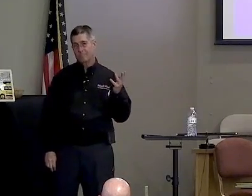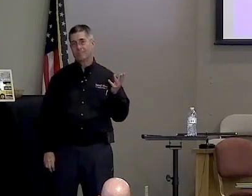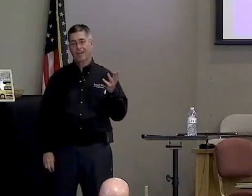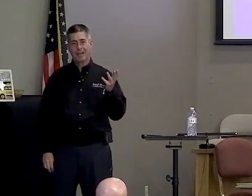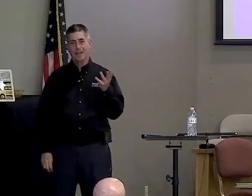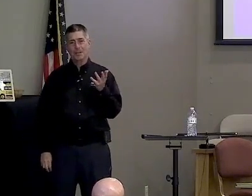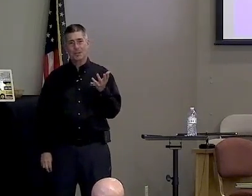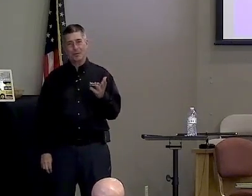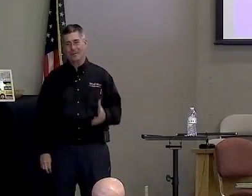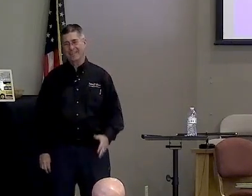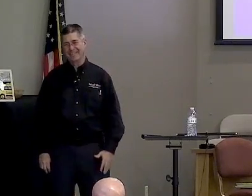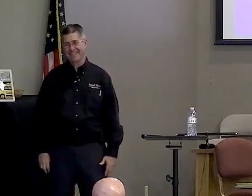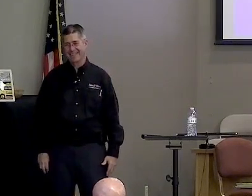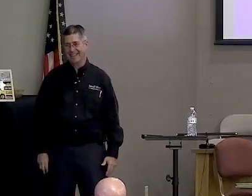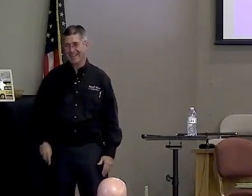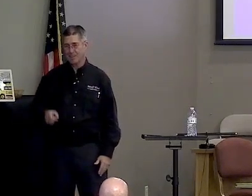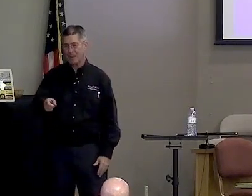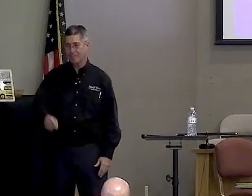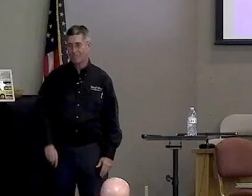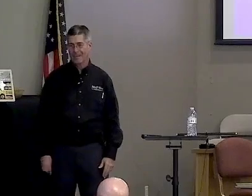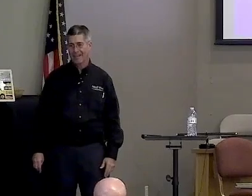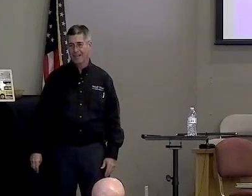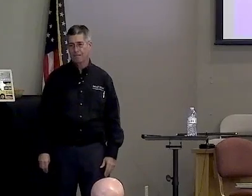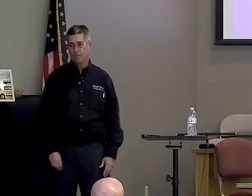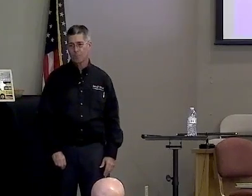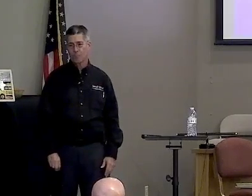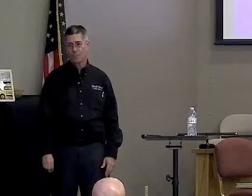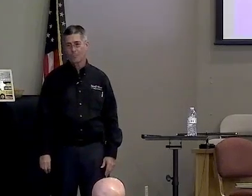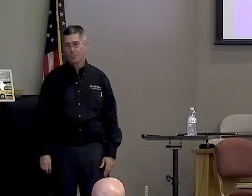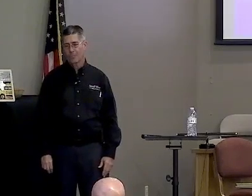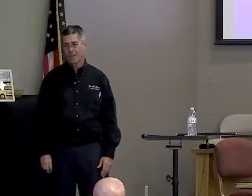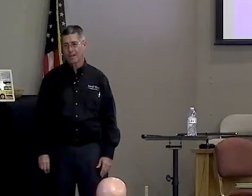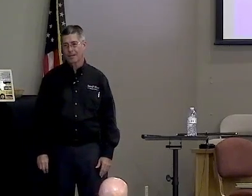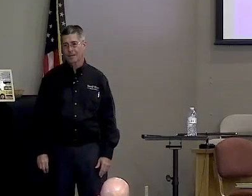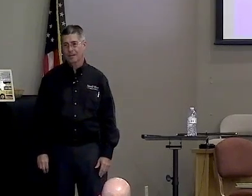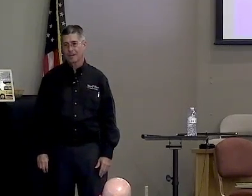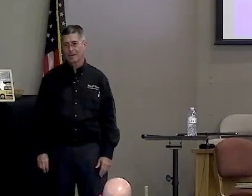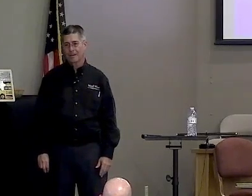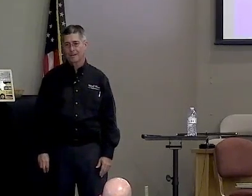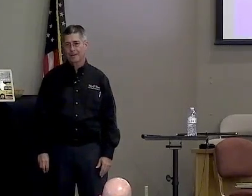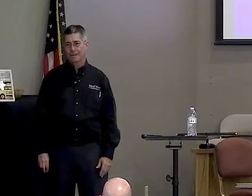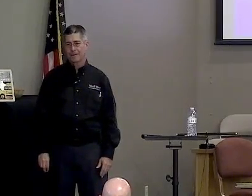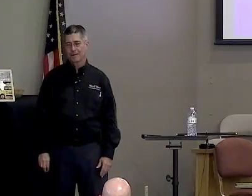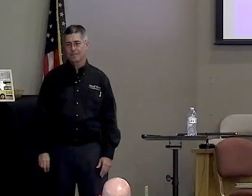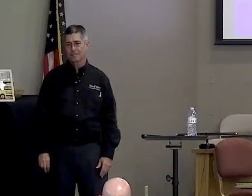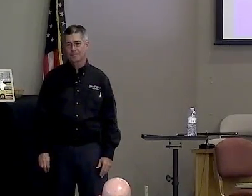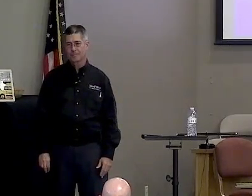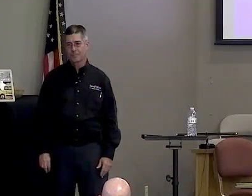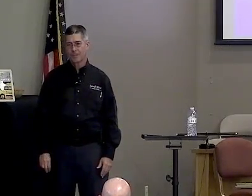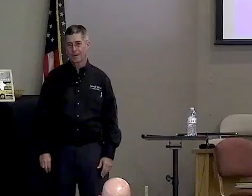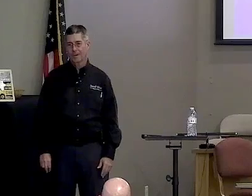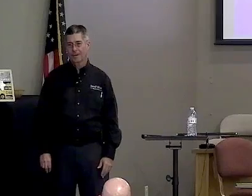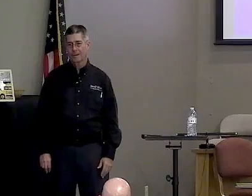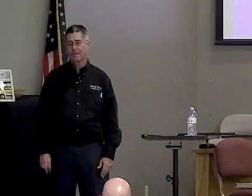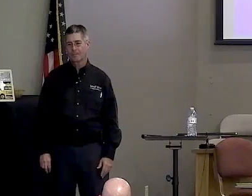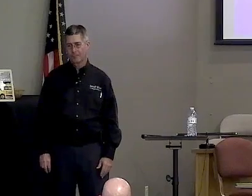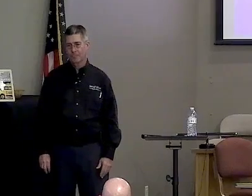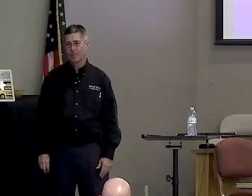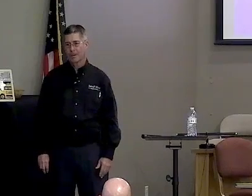Again, in general. Yes, ma'am. I found, I learned ASL in Bible college and my, my,